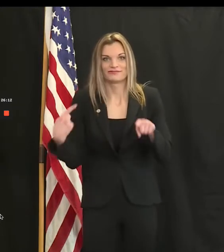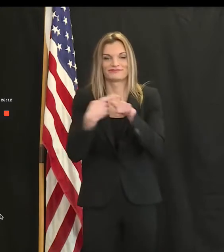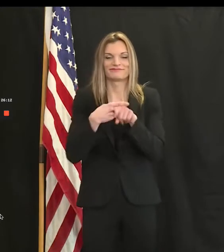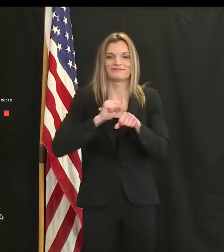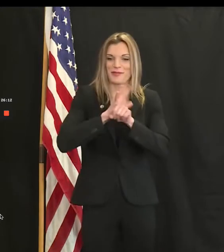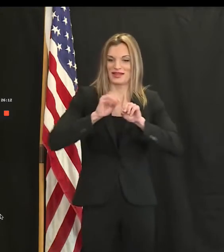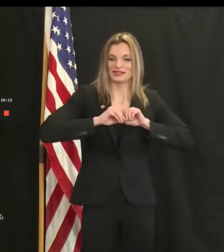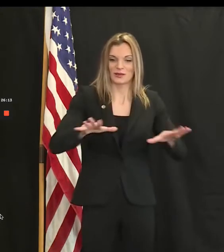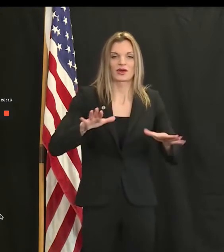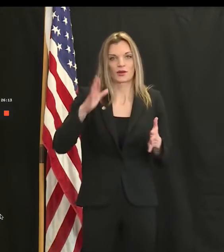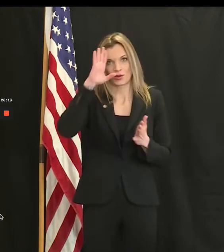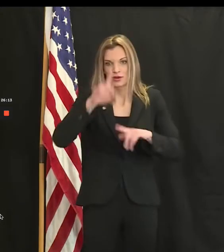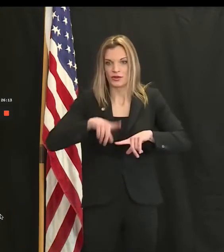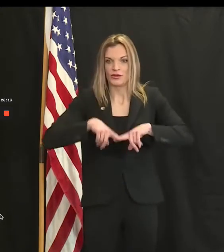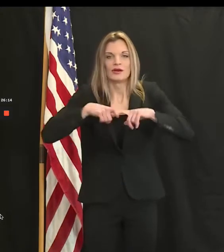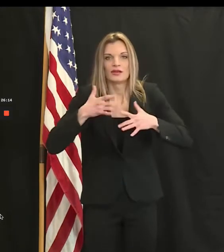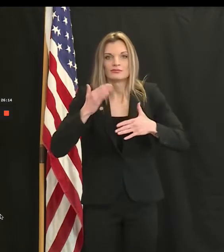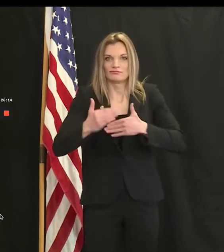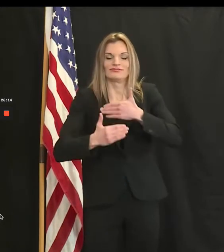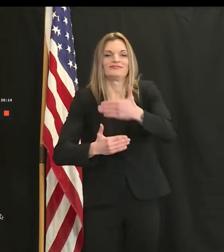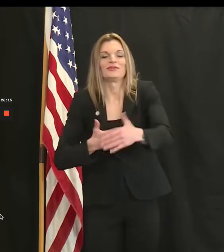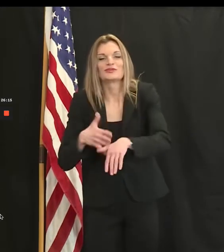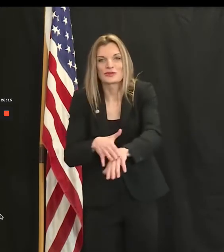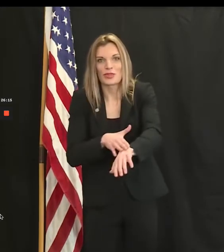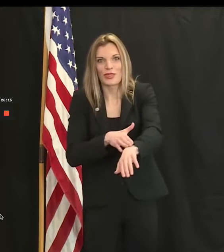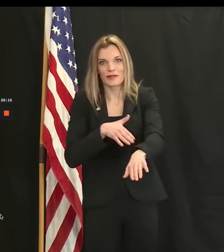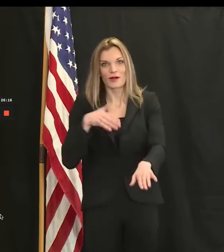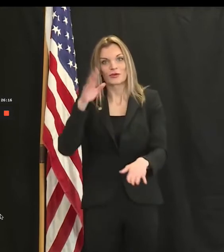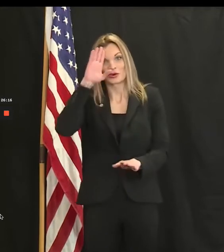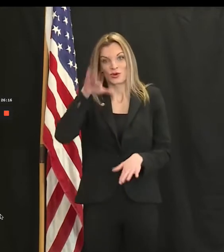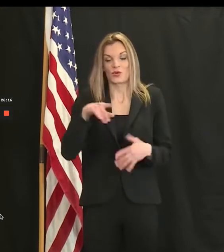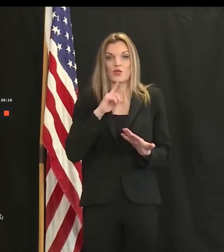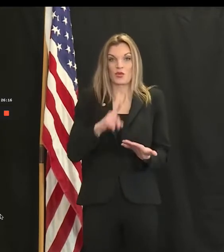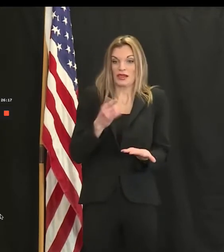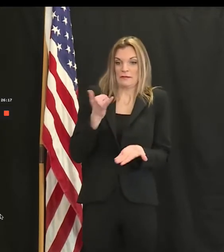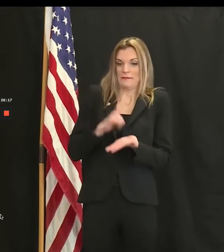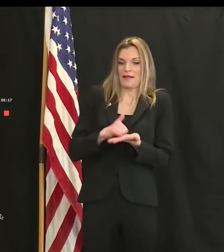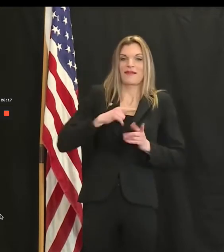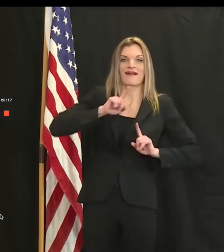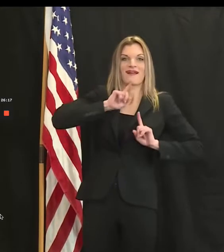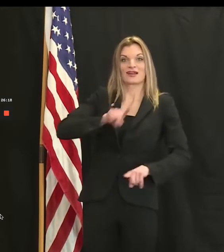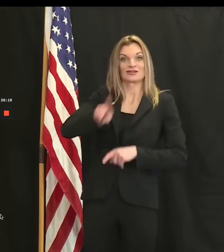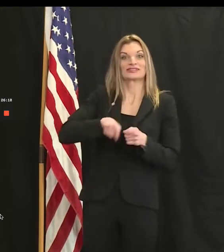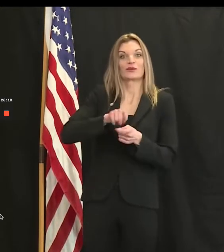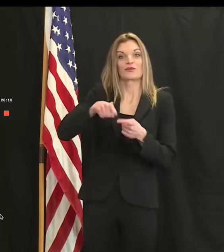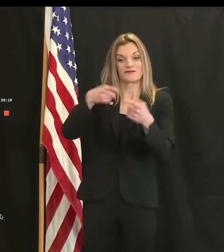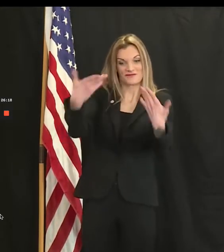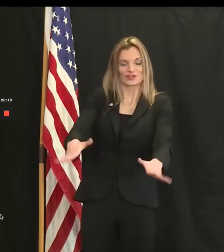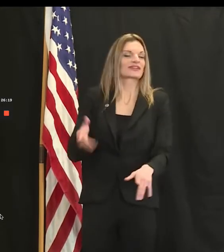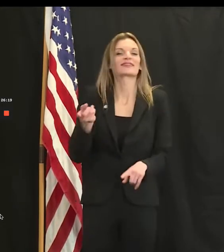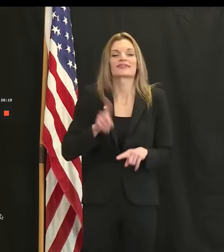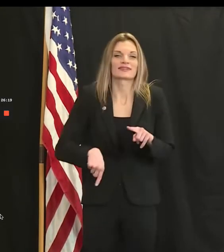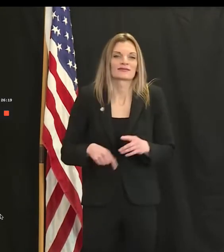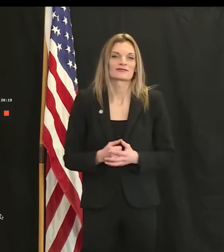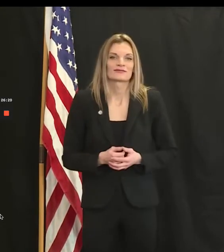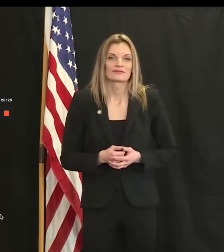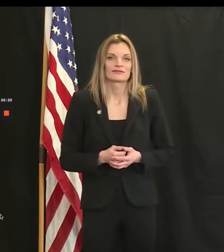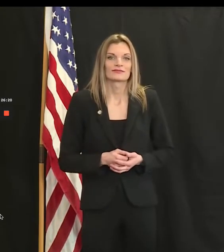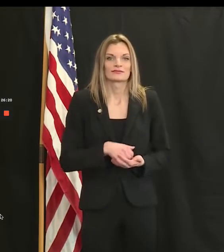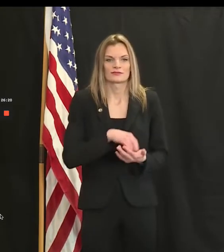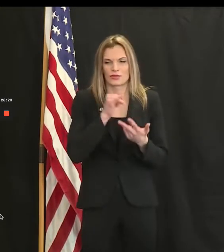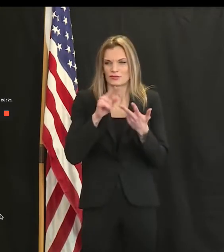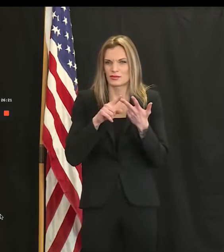chilled a lot of the trial work that's been going on all over the state. So that's really an impossible question to answer because of the pandemic. The third part of your